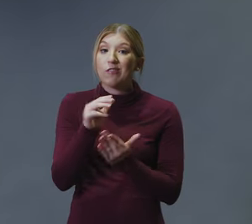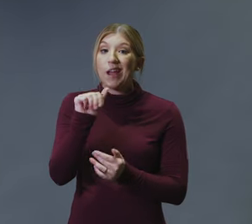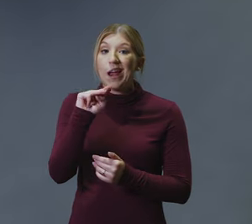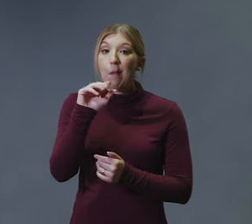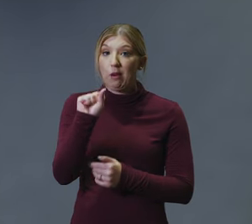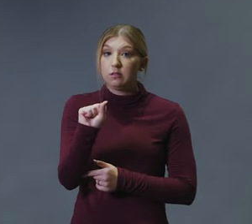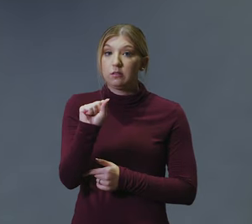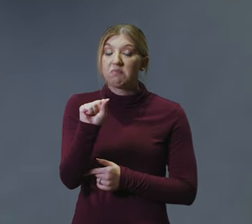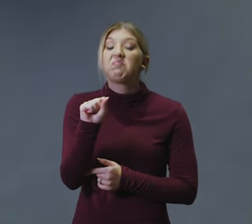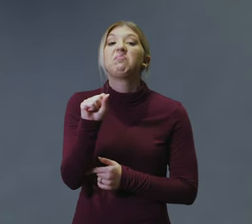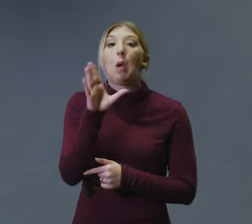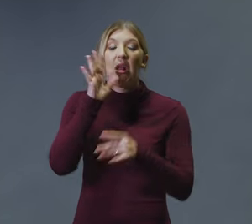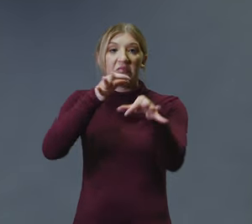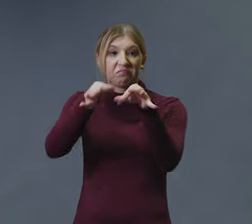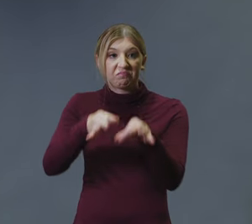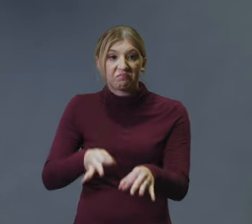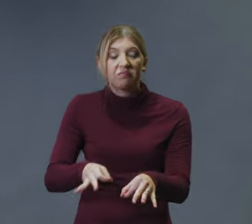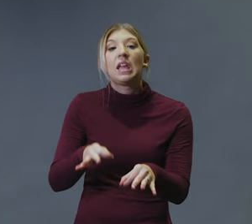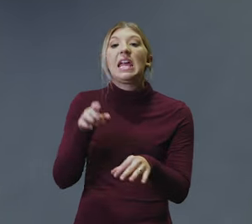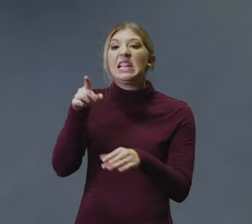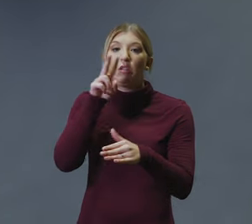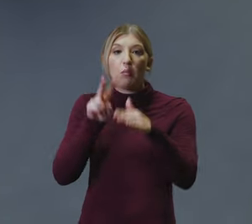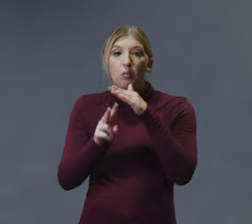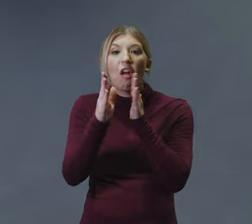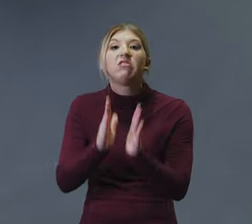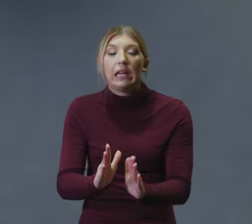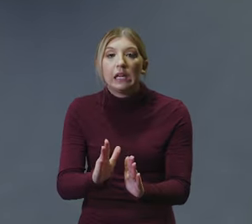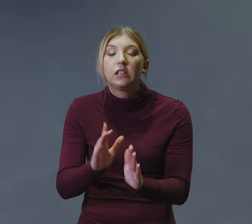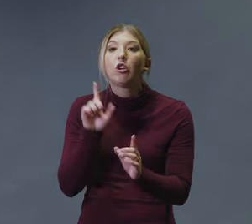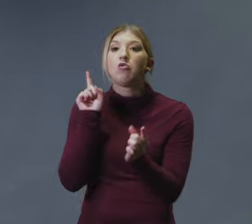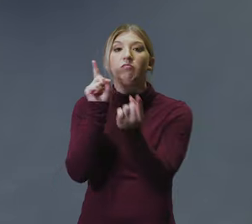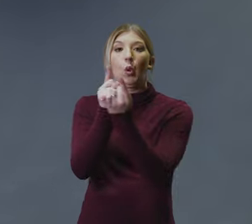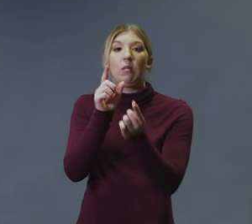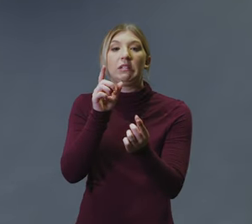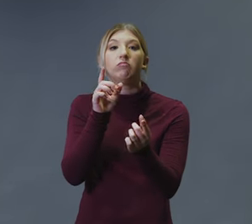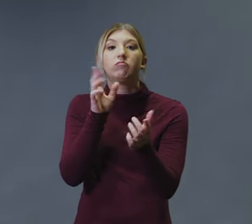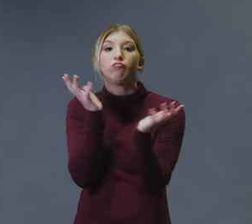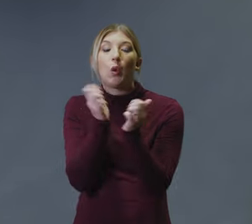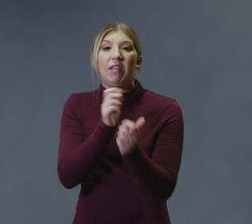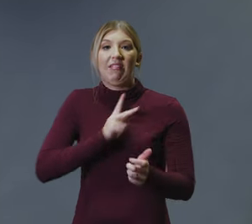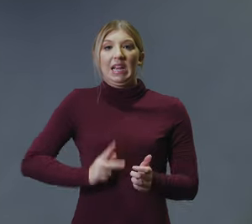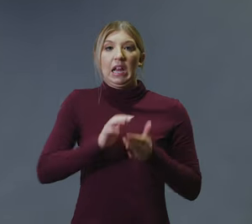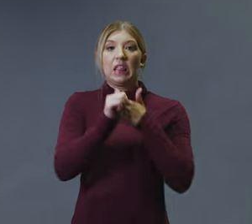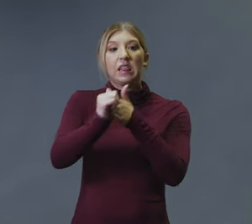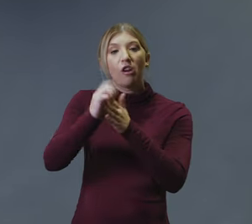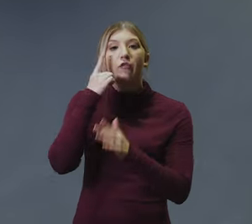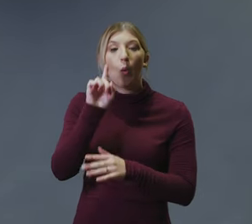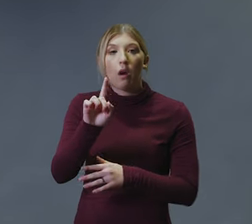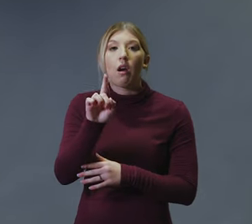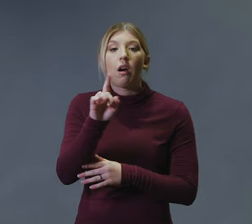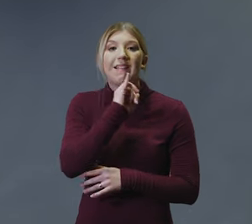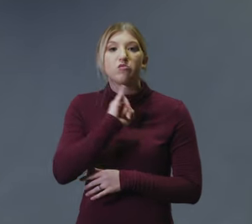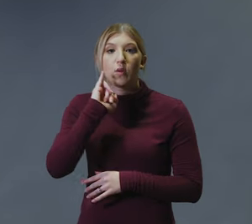just to give you a refresher, Amos is a prophet heading up to speak to the king and the leadership of Israel. You see, Israel,